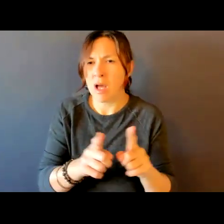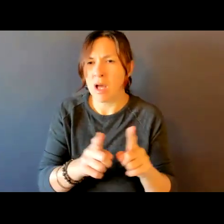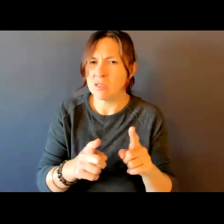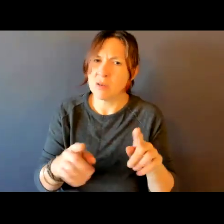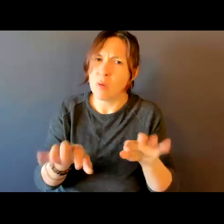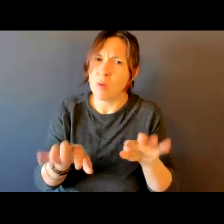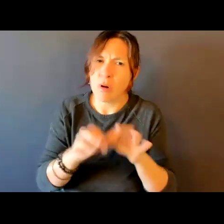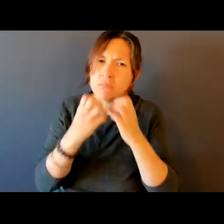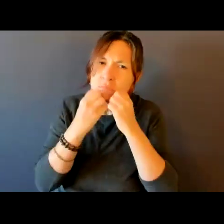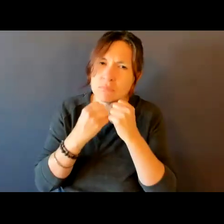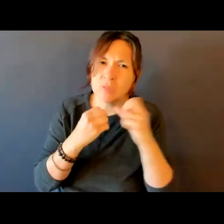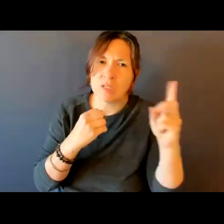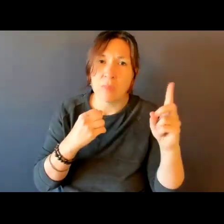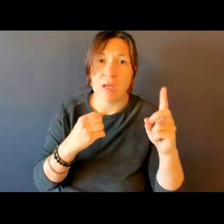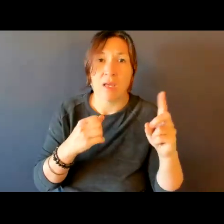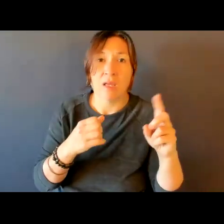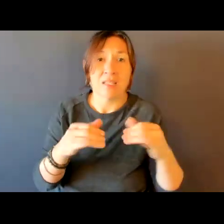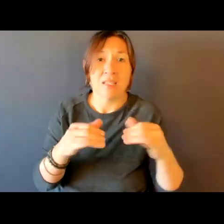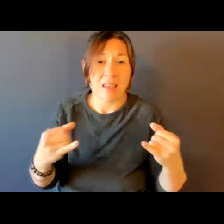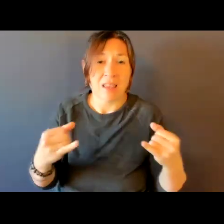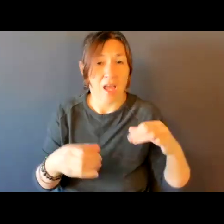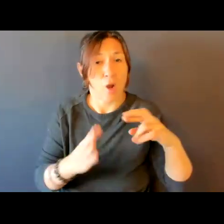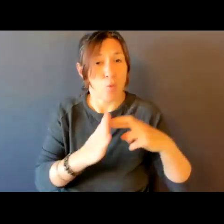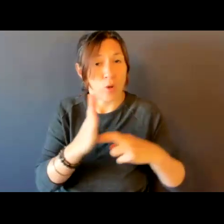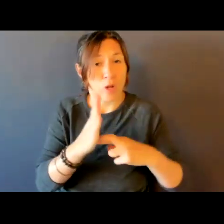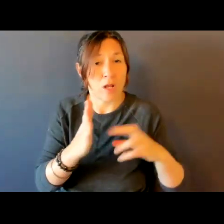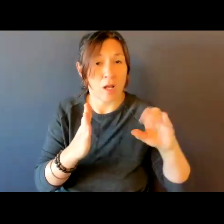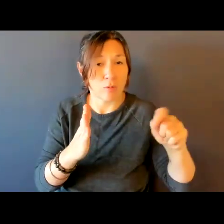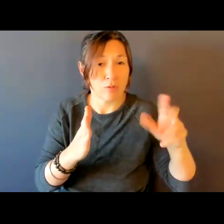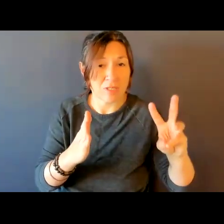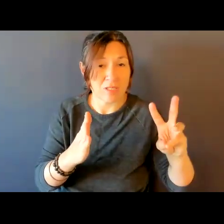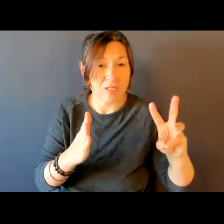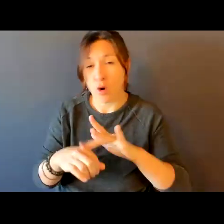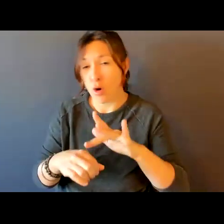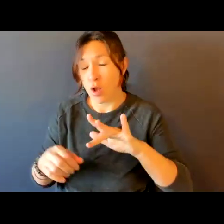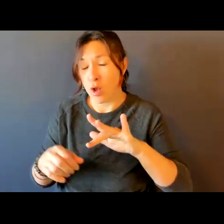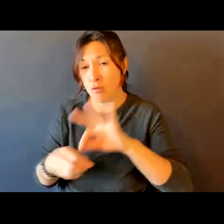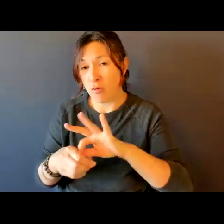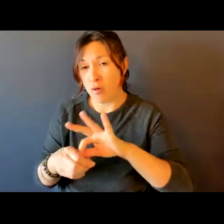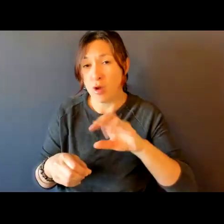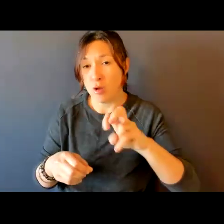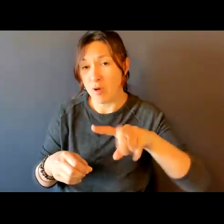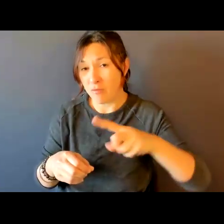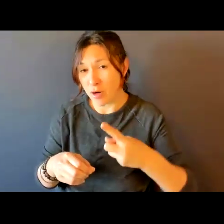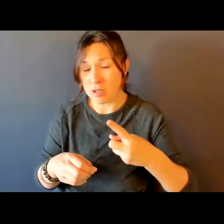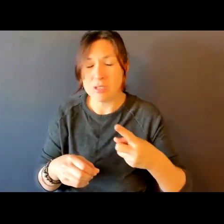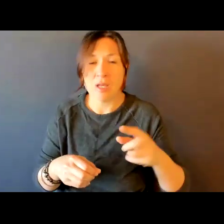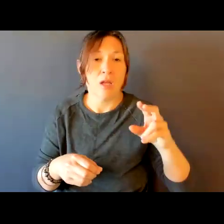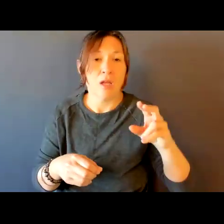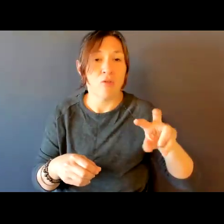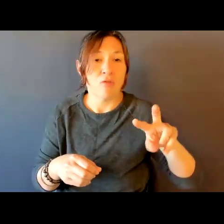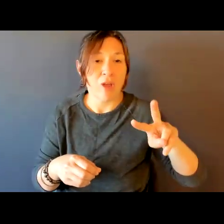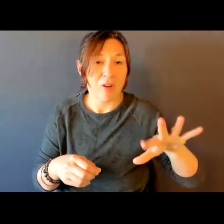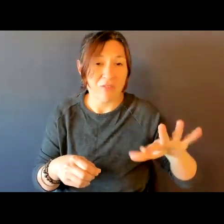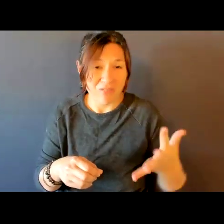The deadline for voter registration is October 26th. The deadline for early voting is November 1st, and the election day is November 5th. So please read the